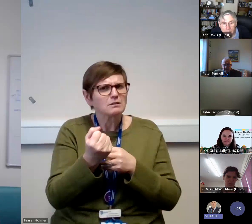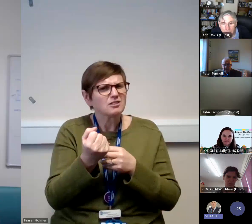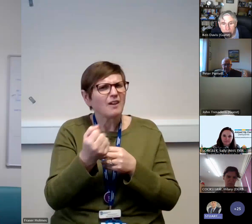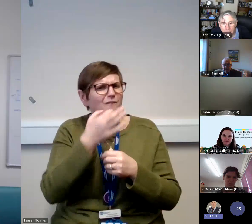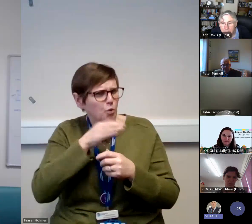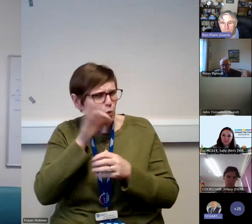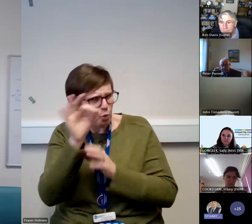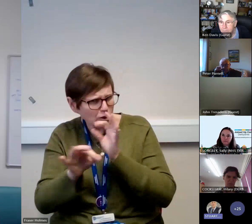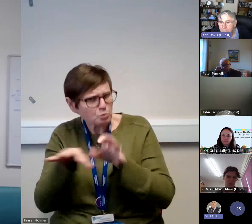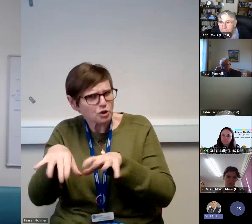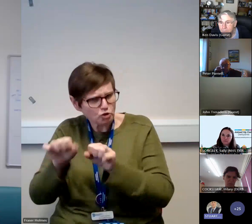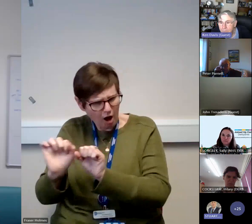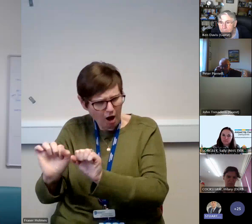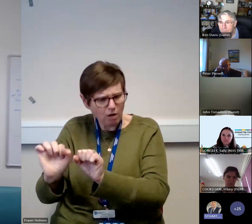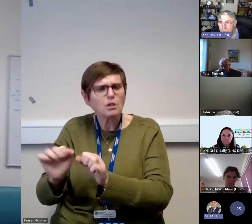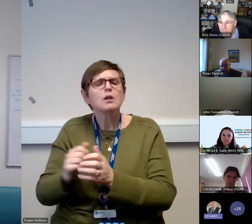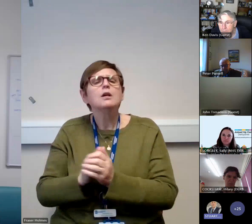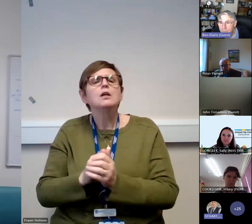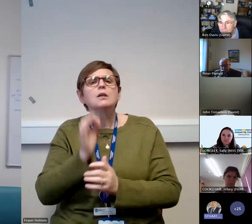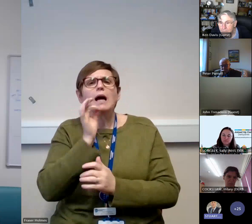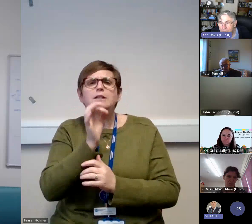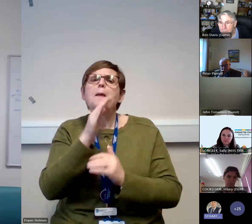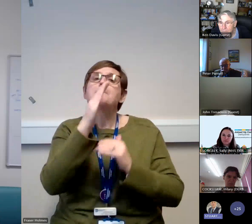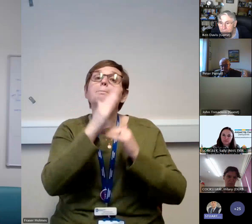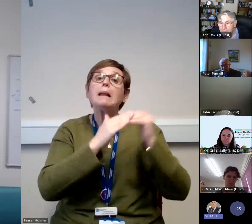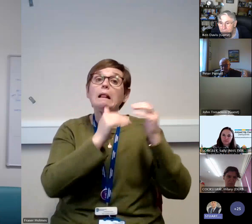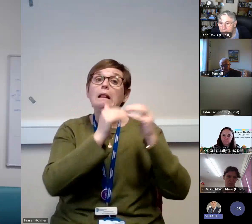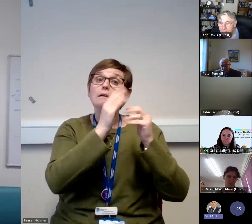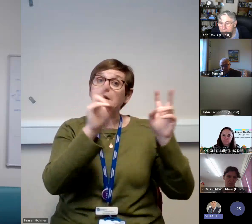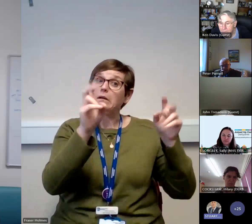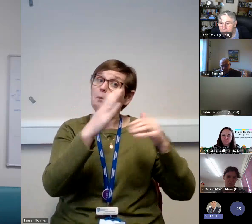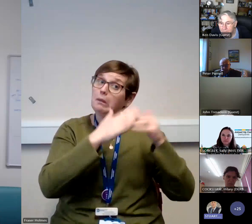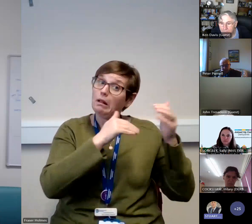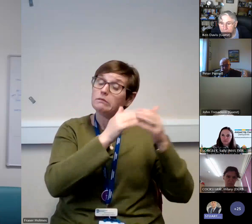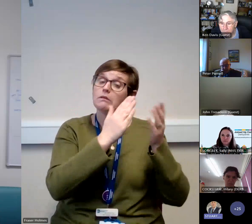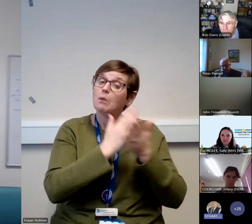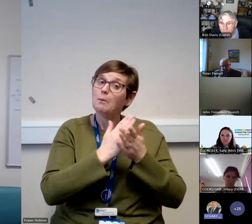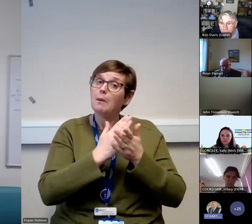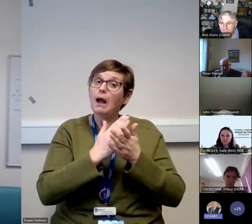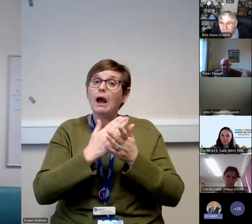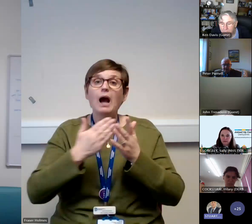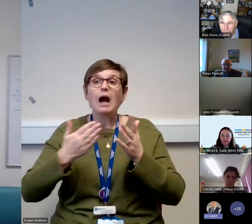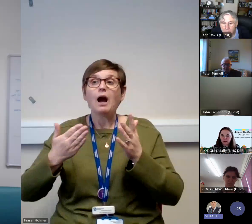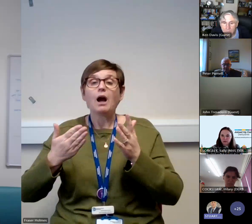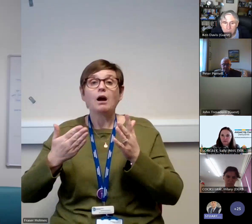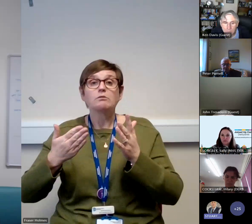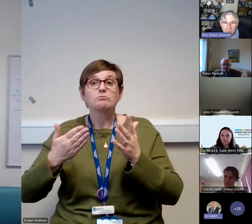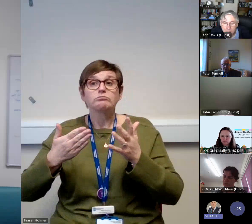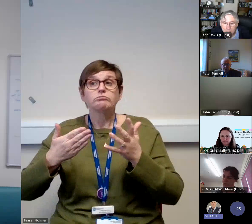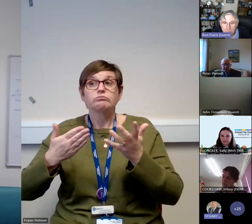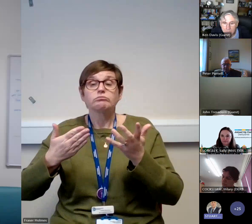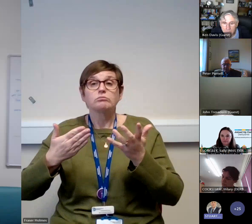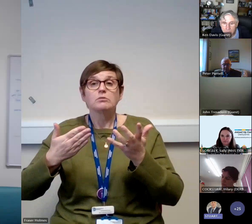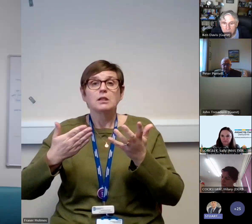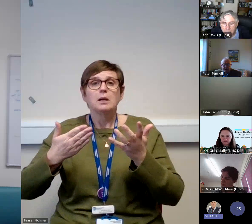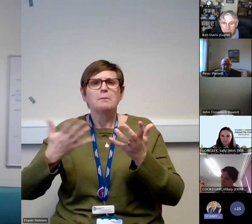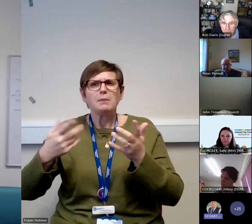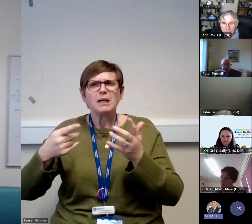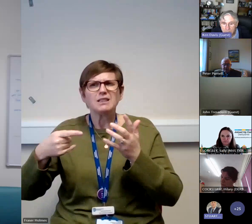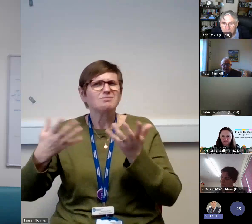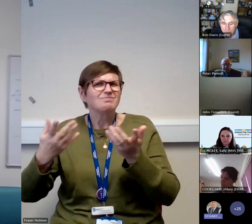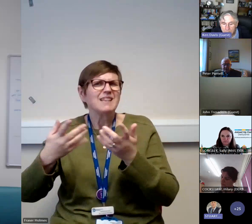hers. She's asked, are these buildings accessible to people who live in areas of multiple deprivation,